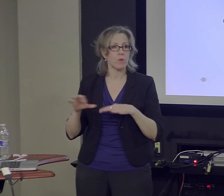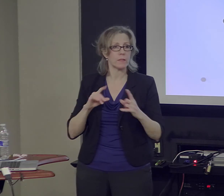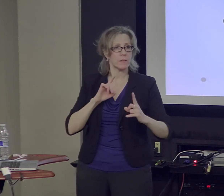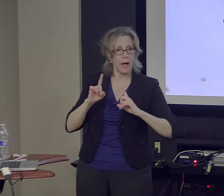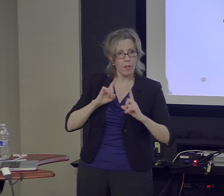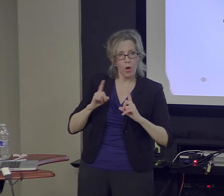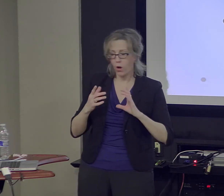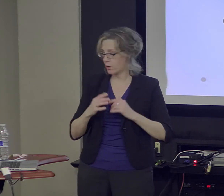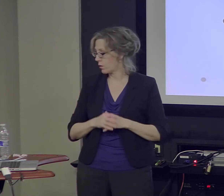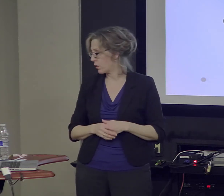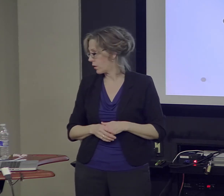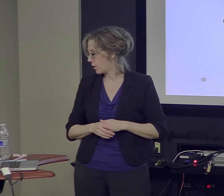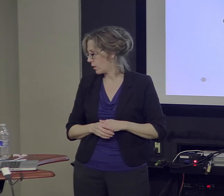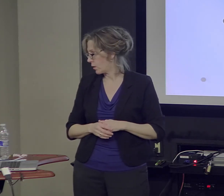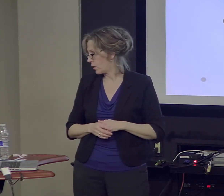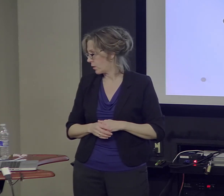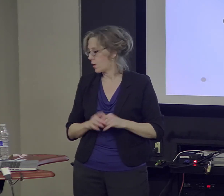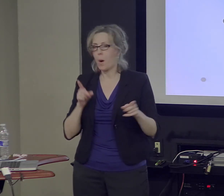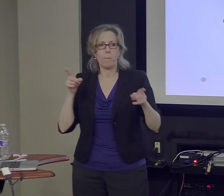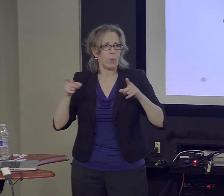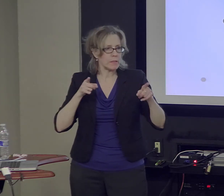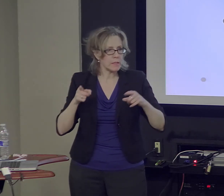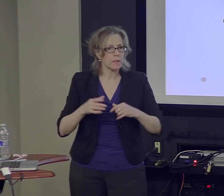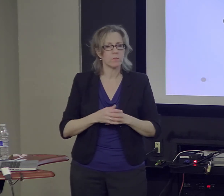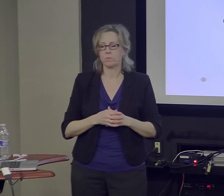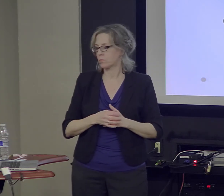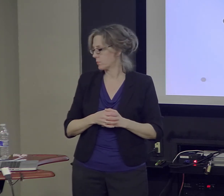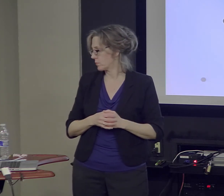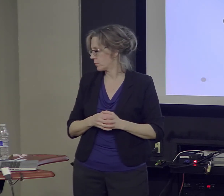constructed action, constructed dialogue, pointing.